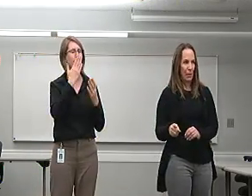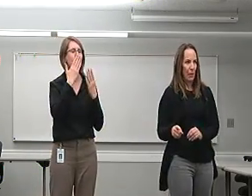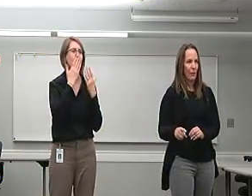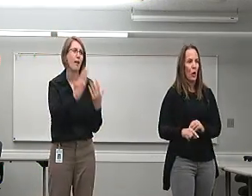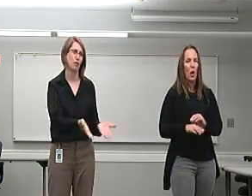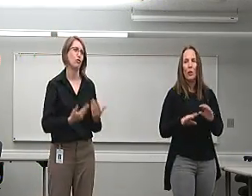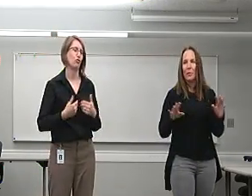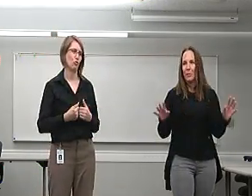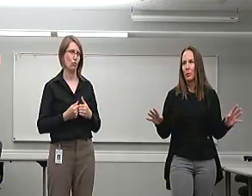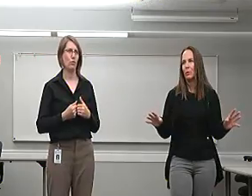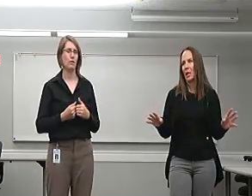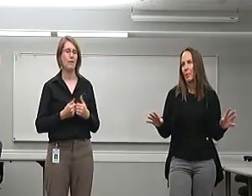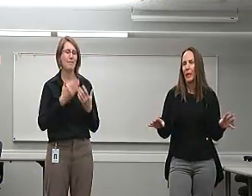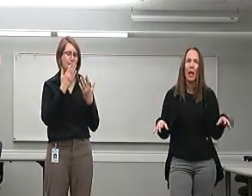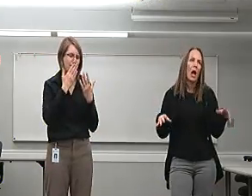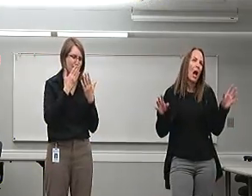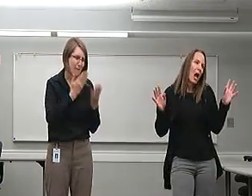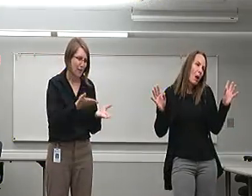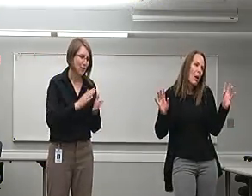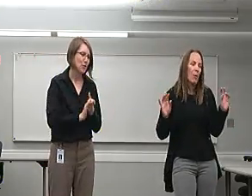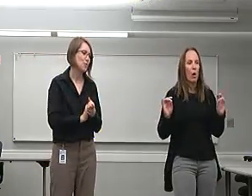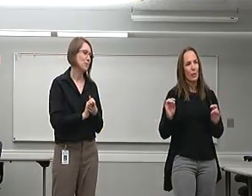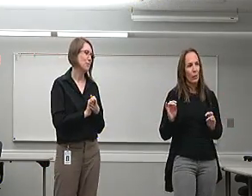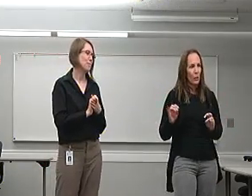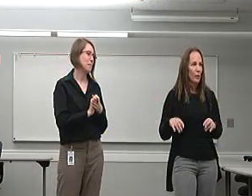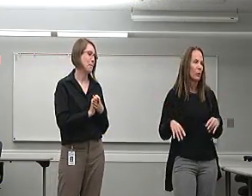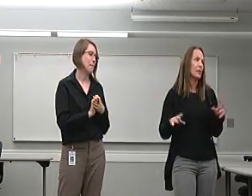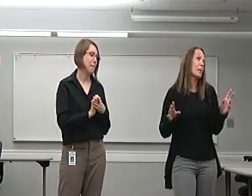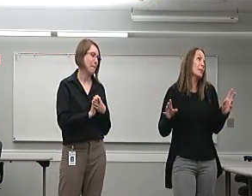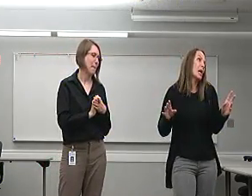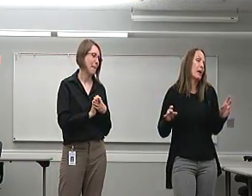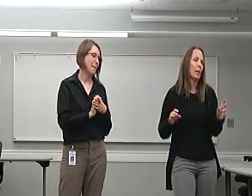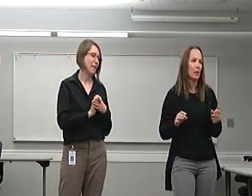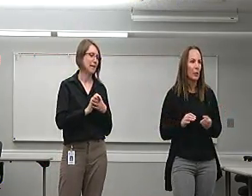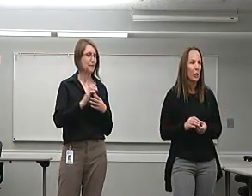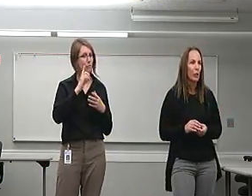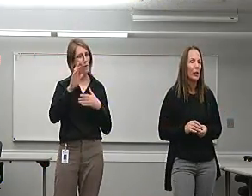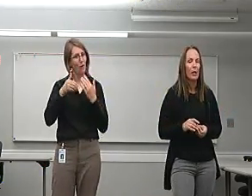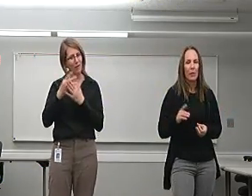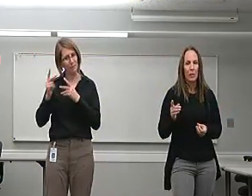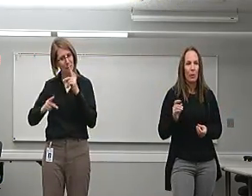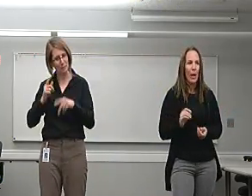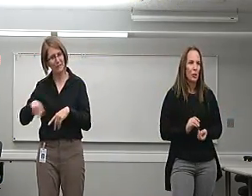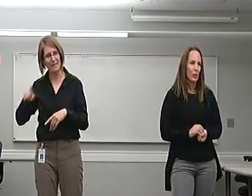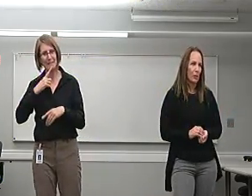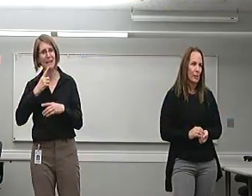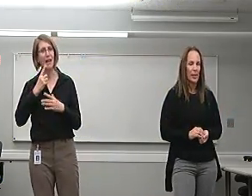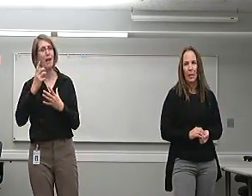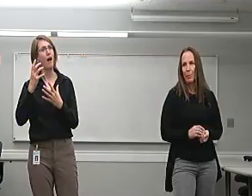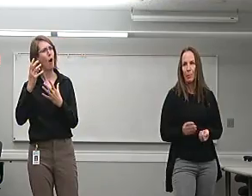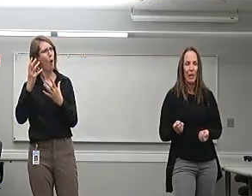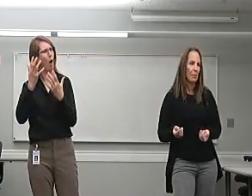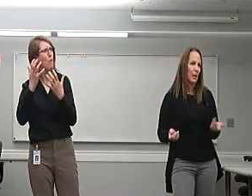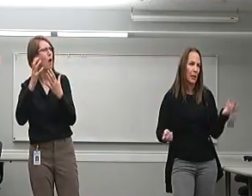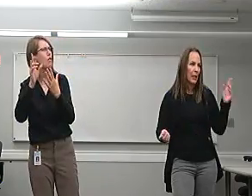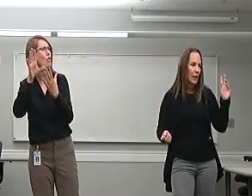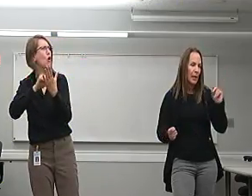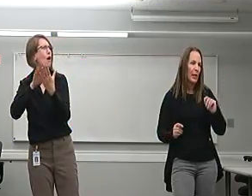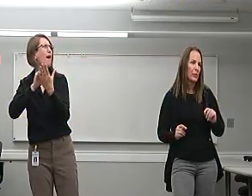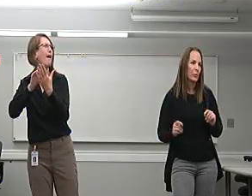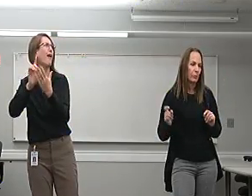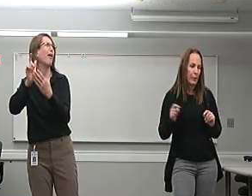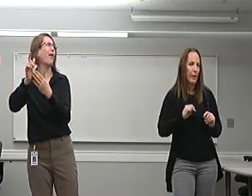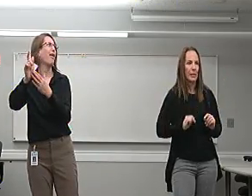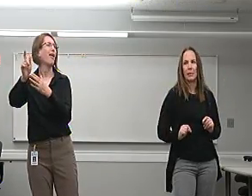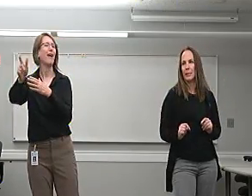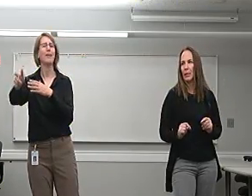people who tell me, oh, I want to learn, or someday I'm going to learn, that you actually signed up and paid money and had your rear end in a seat